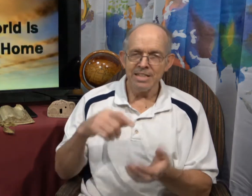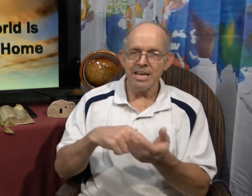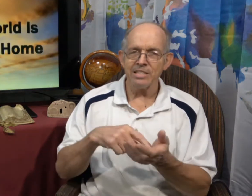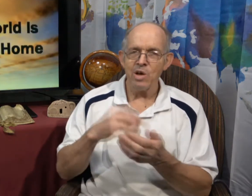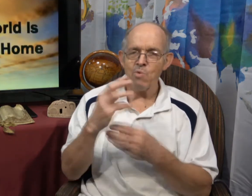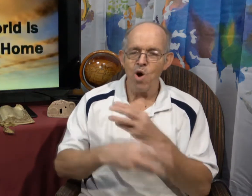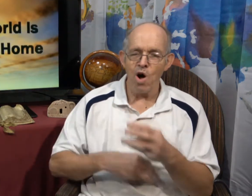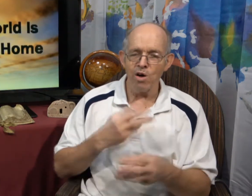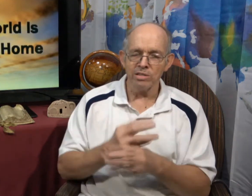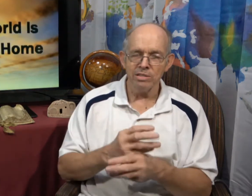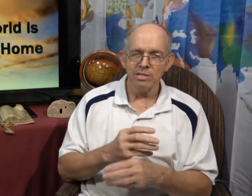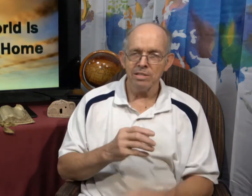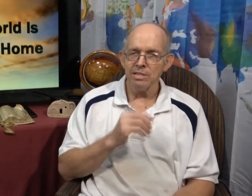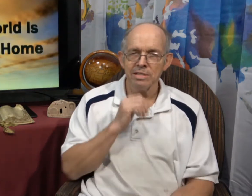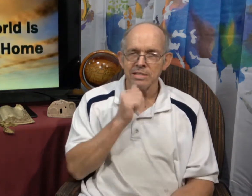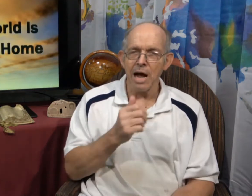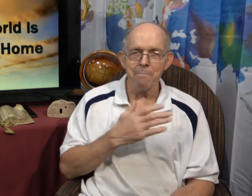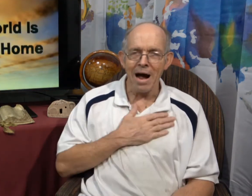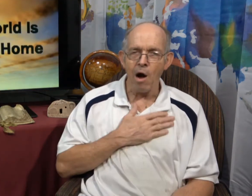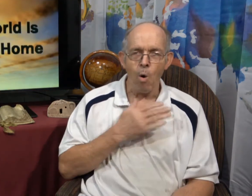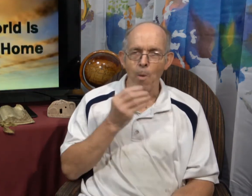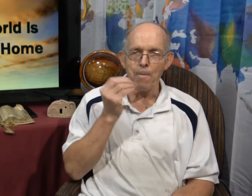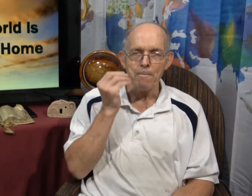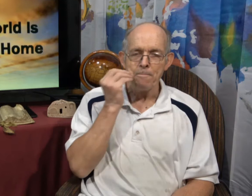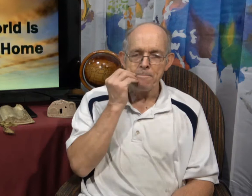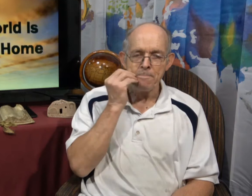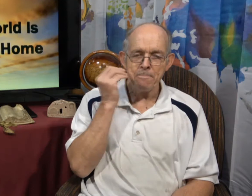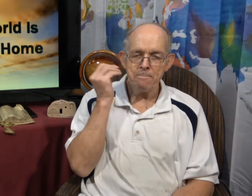This world is not my home.